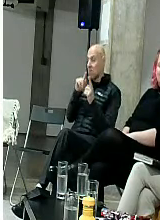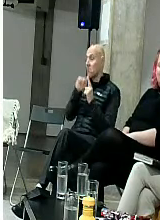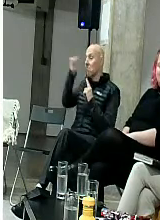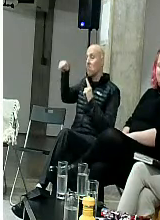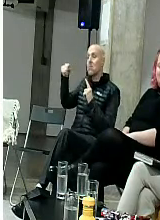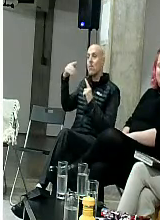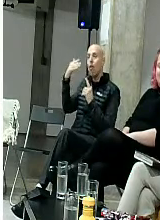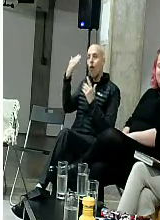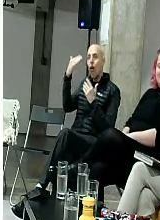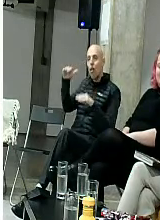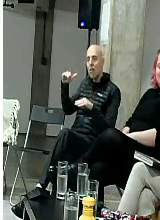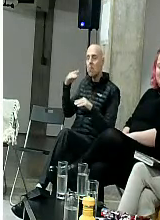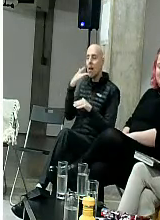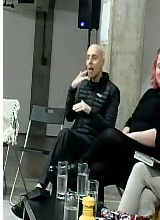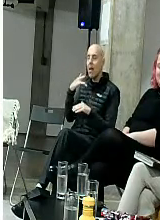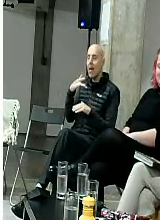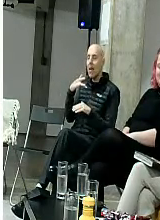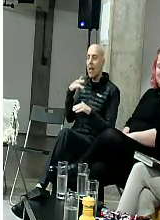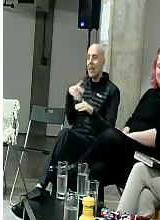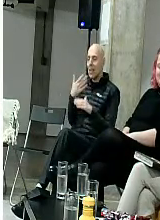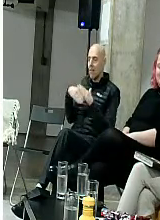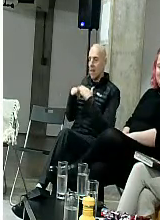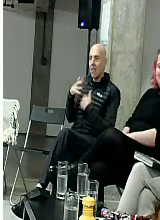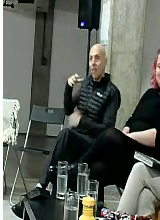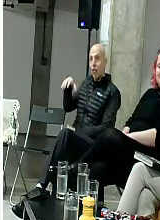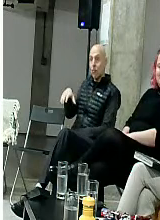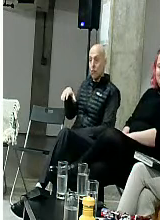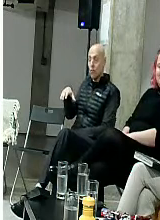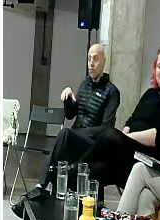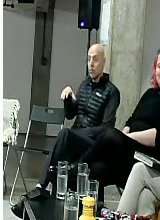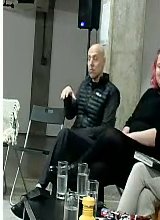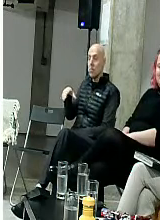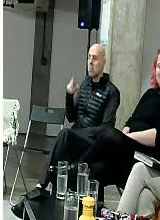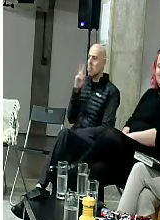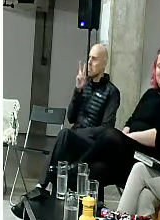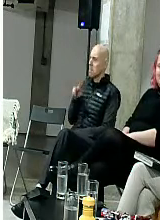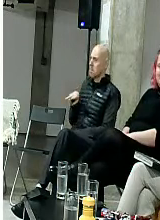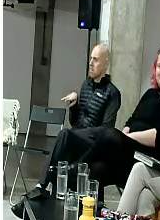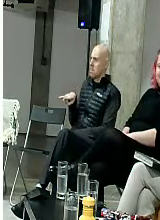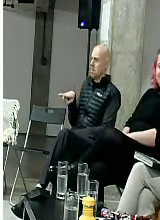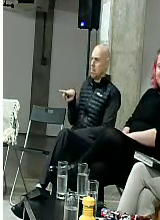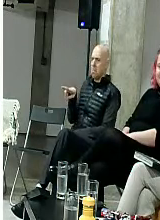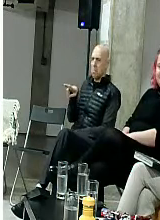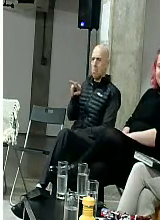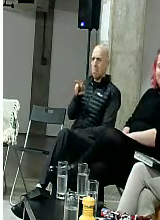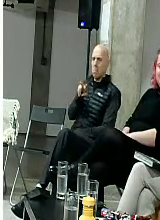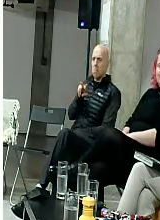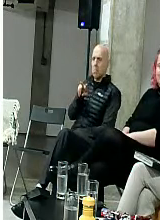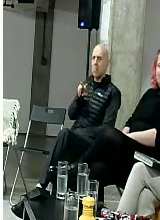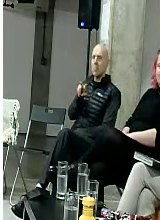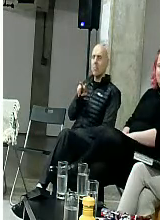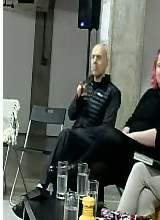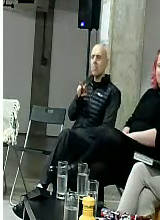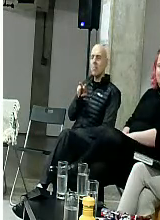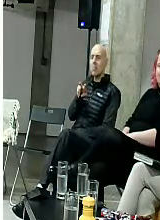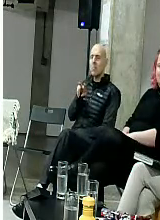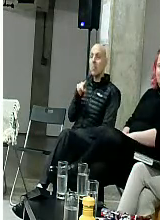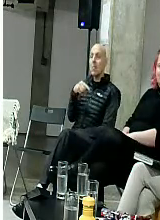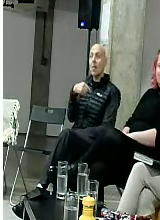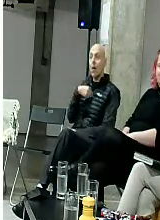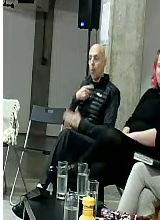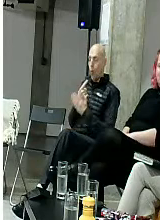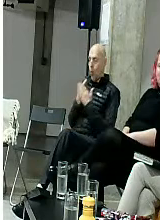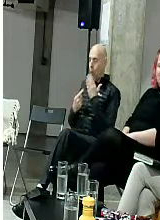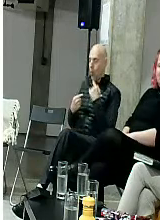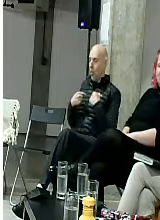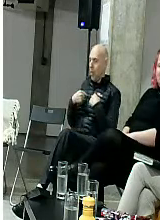spend time living in his dad's village. And he noticed a lot of things there, like I'm the only